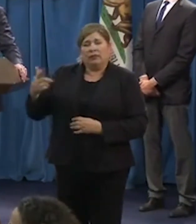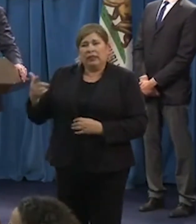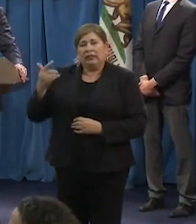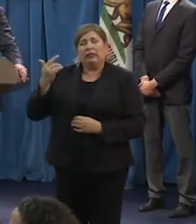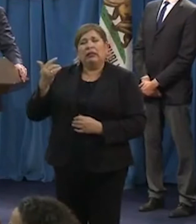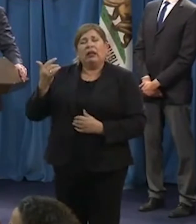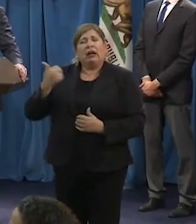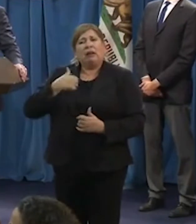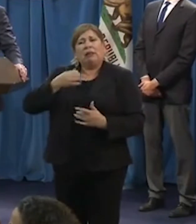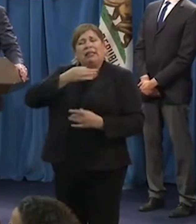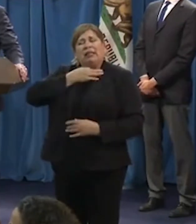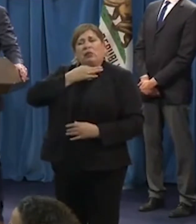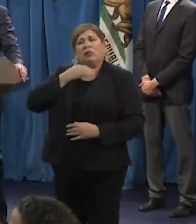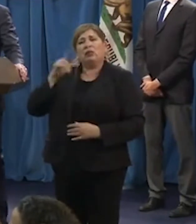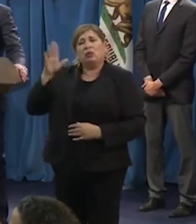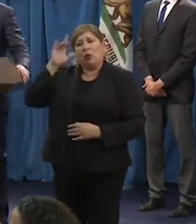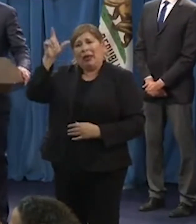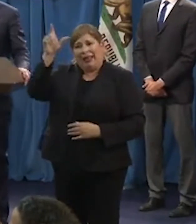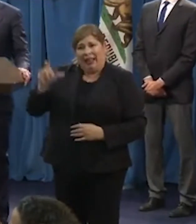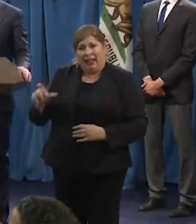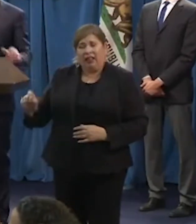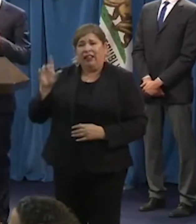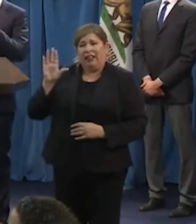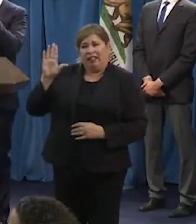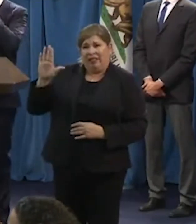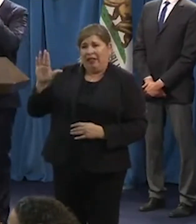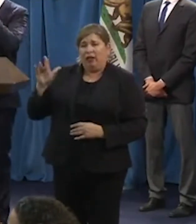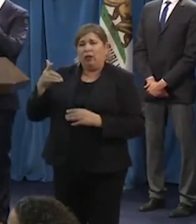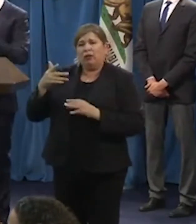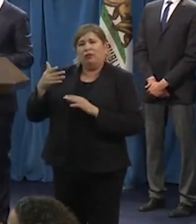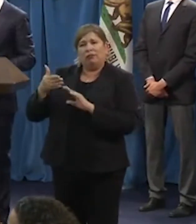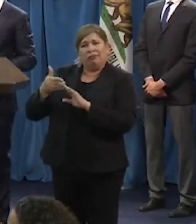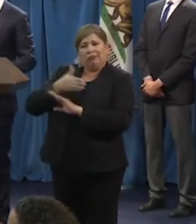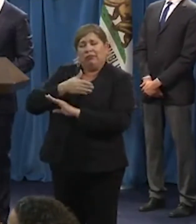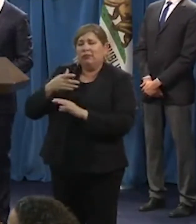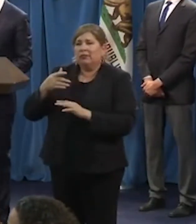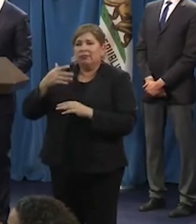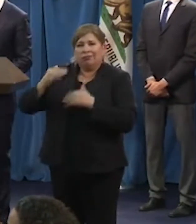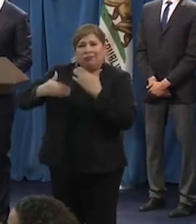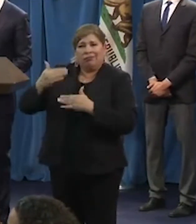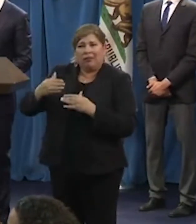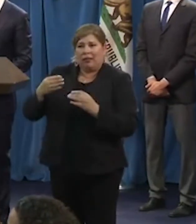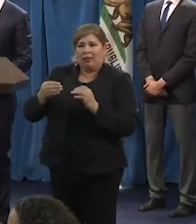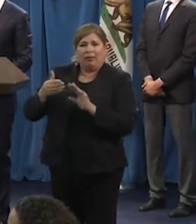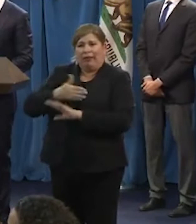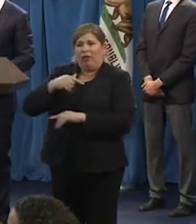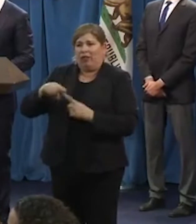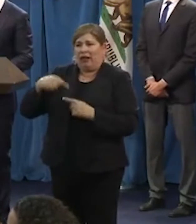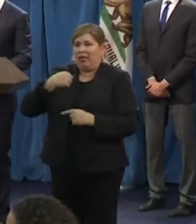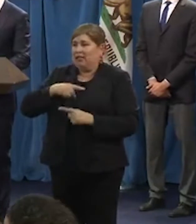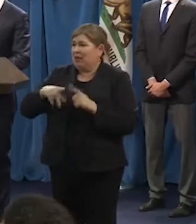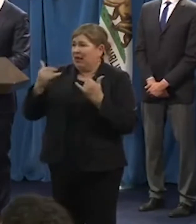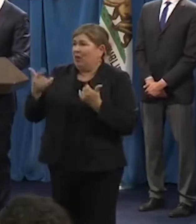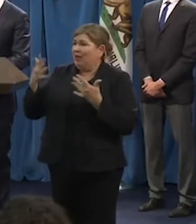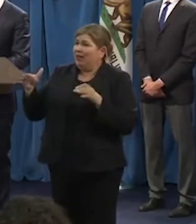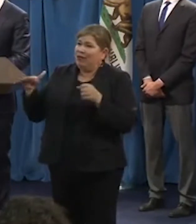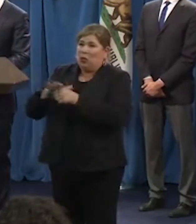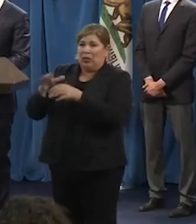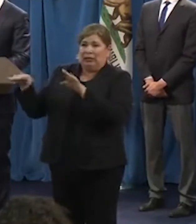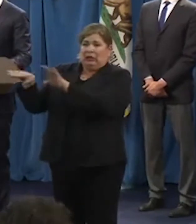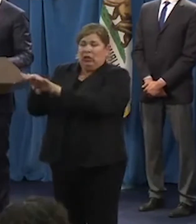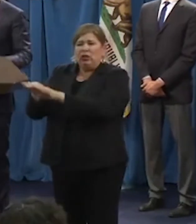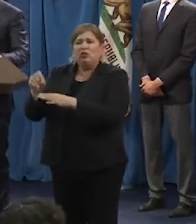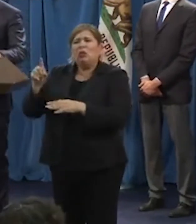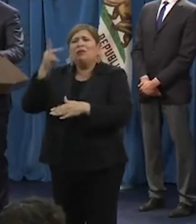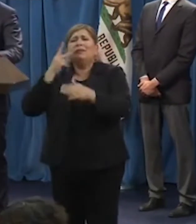full shutdown. So, can you give citizens a sense of what the next steps are, what comes after this, and what they should be preparing for